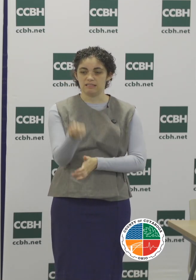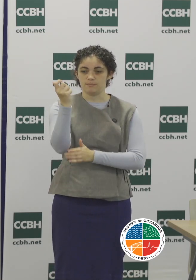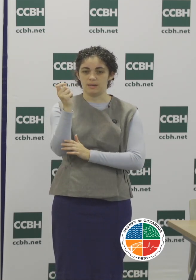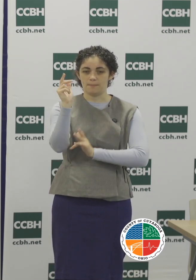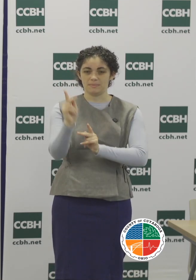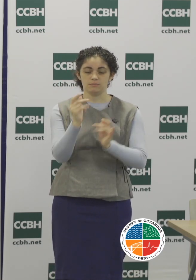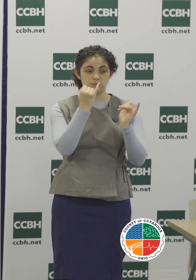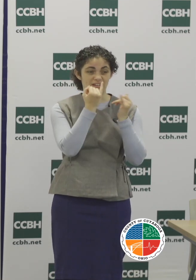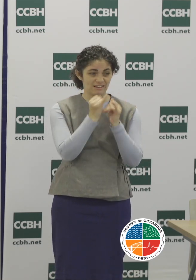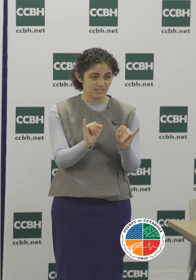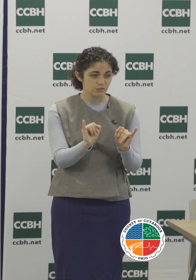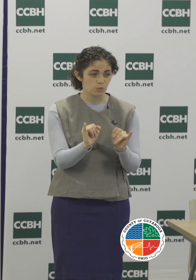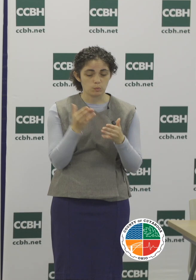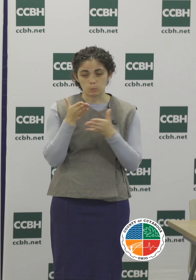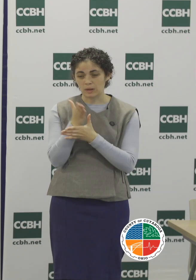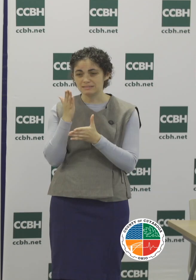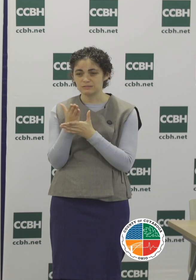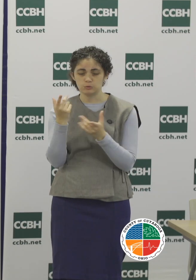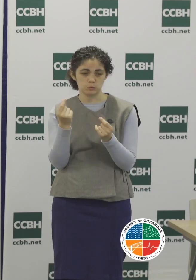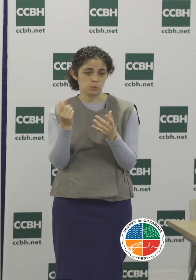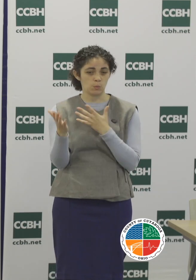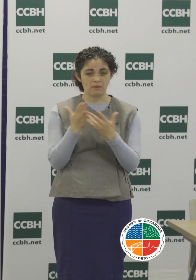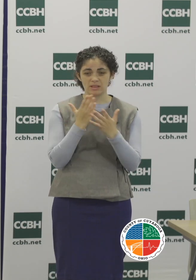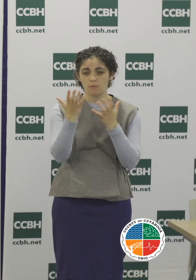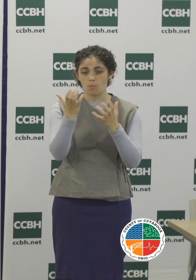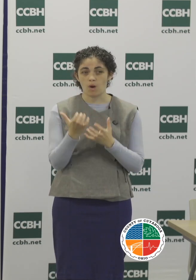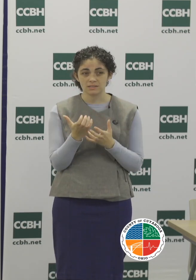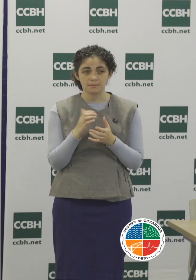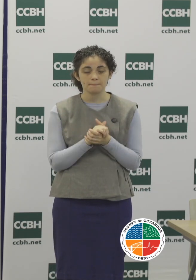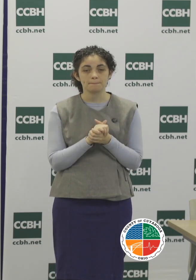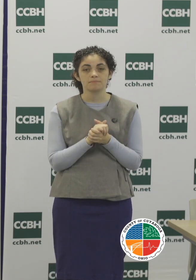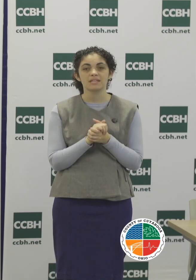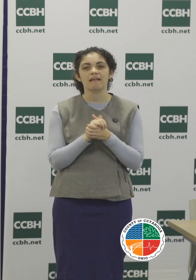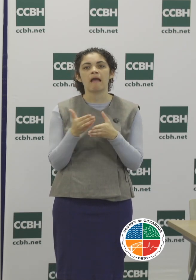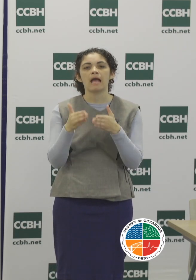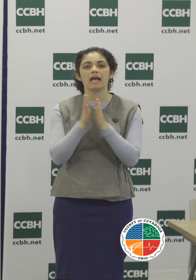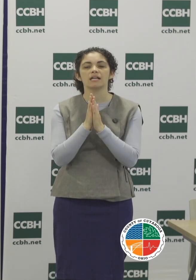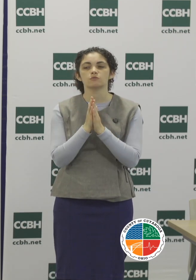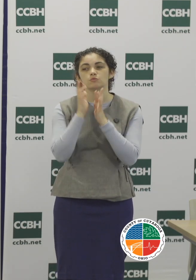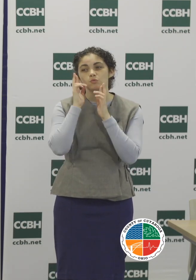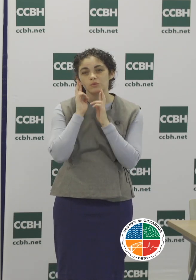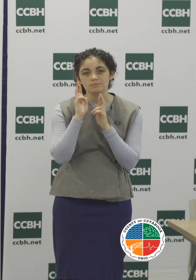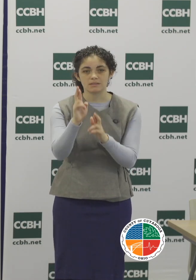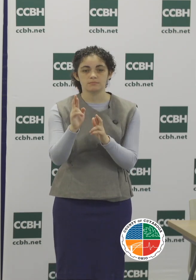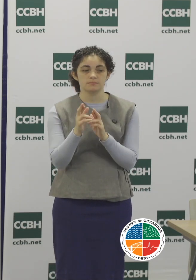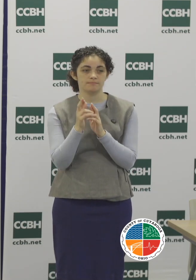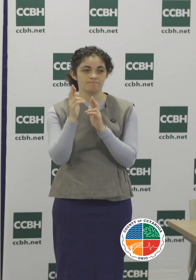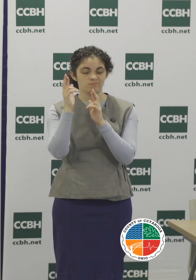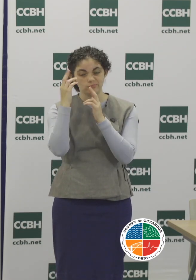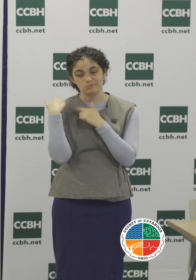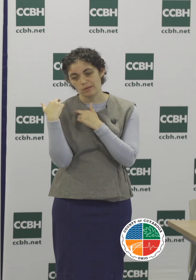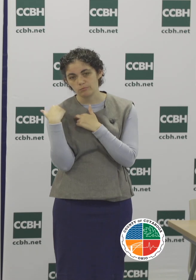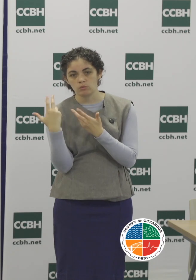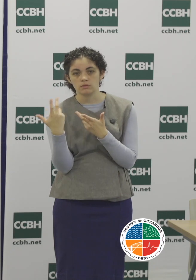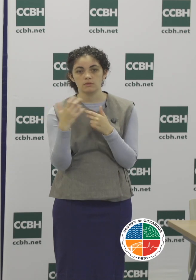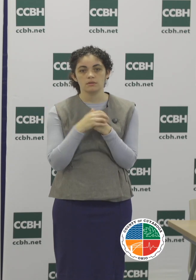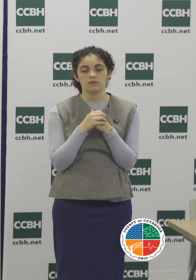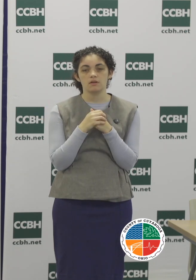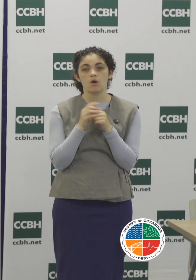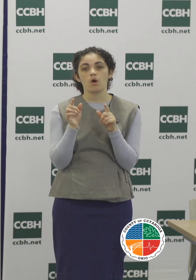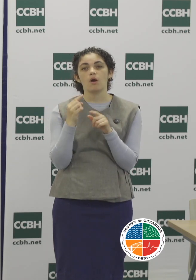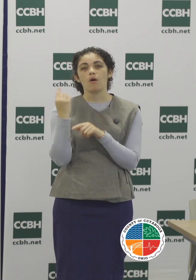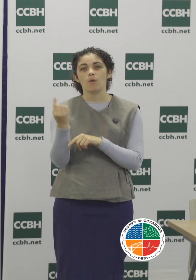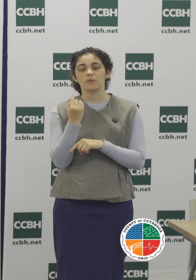anyone's individual right to do what they want to do. We just ask you to do it responsibly. So I'm concerned